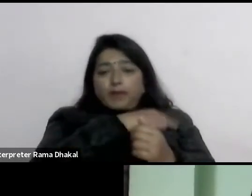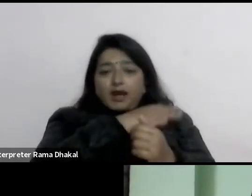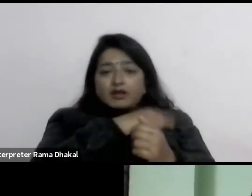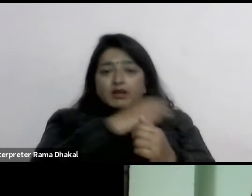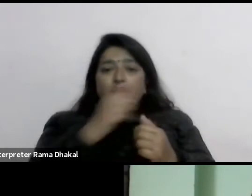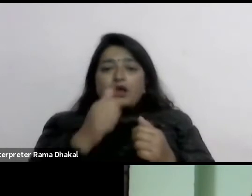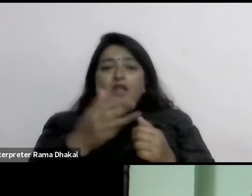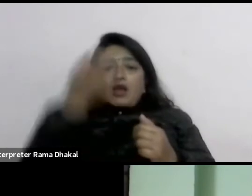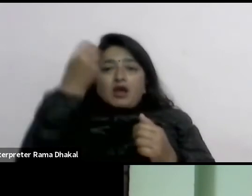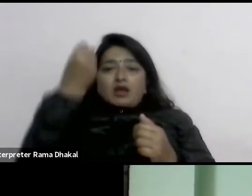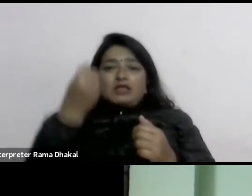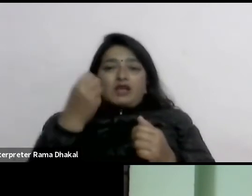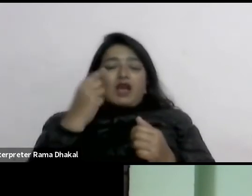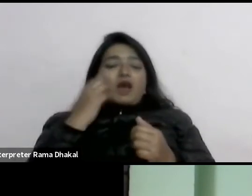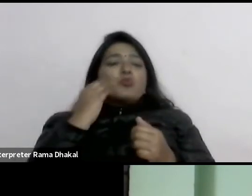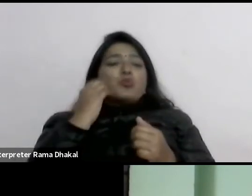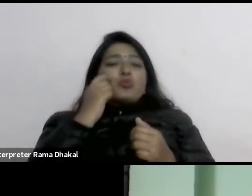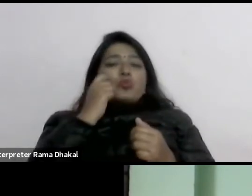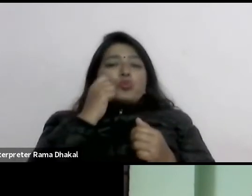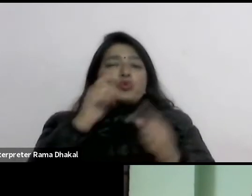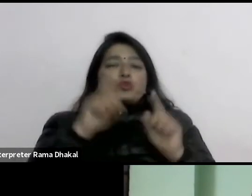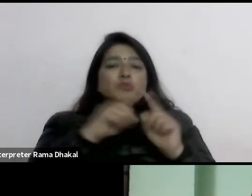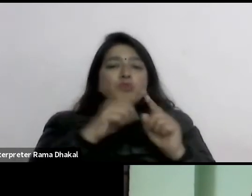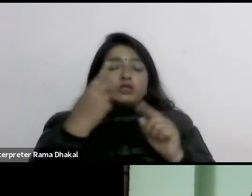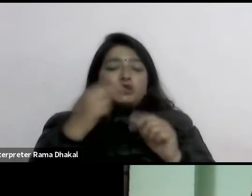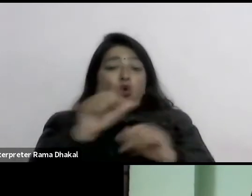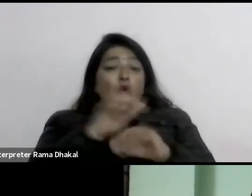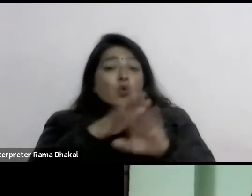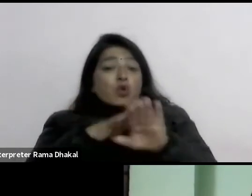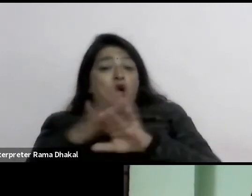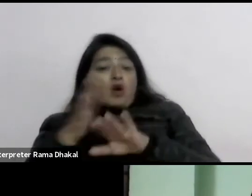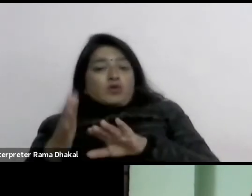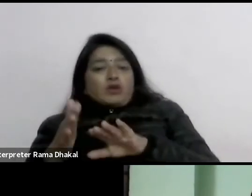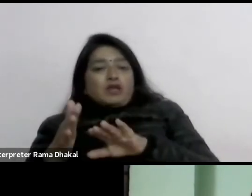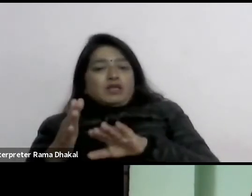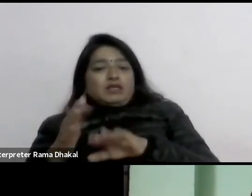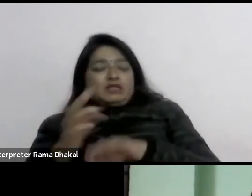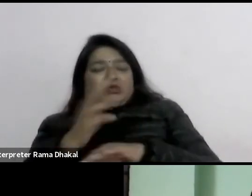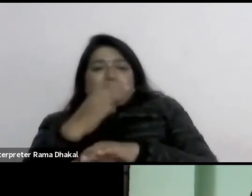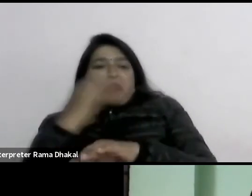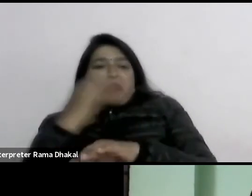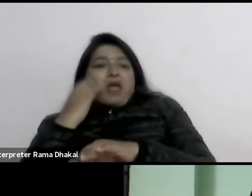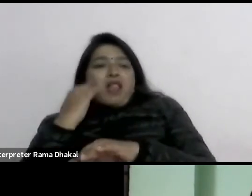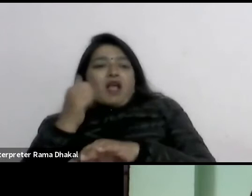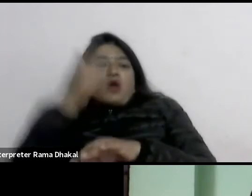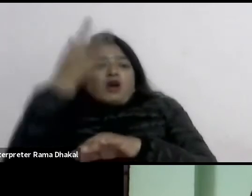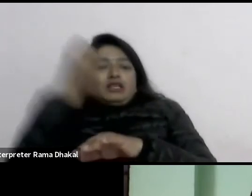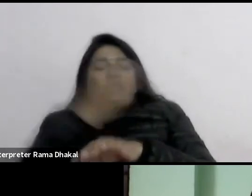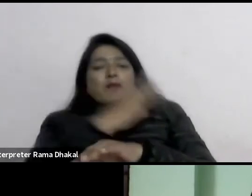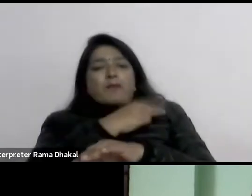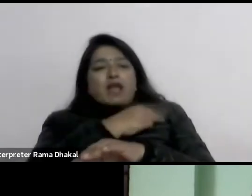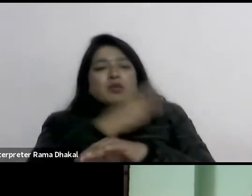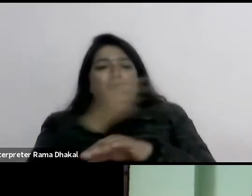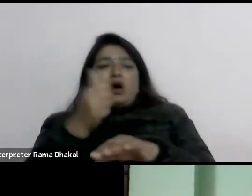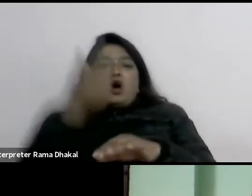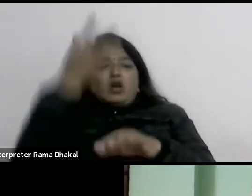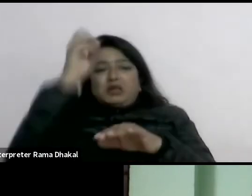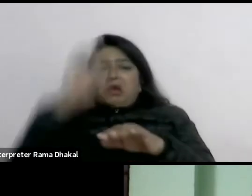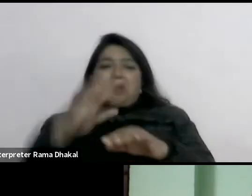there were men, of course, did not want this as a human rights issue. And their argument was,